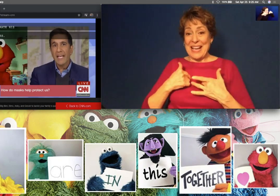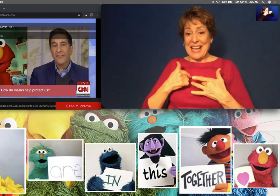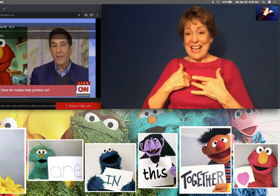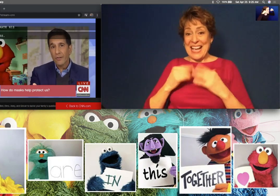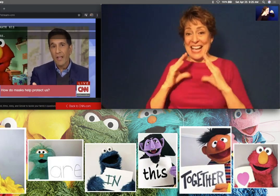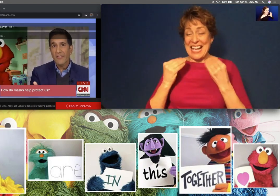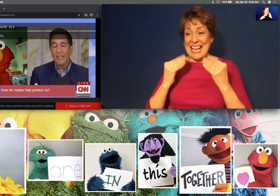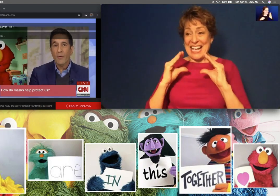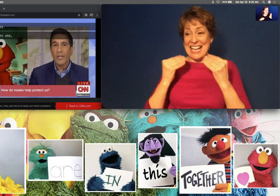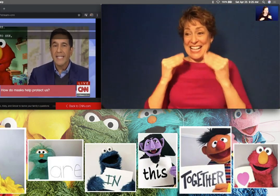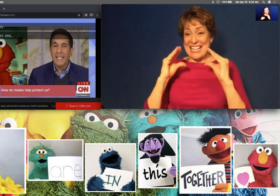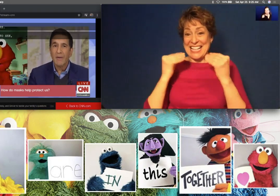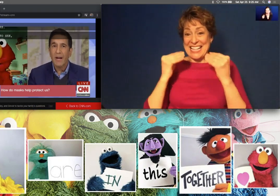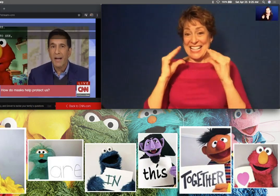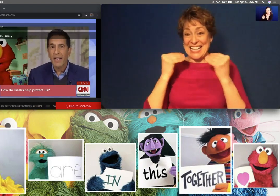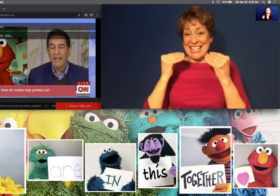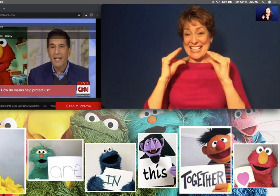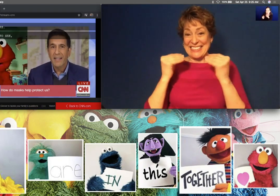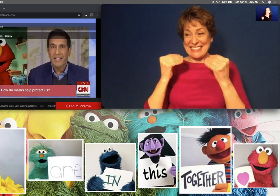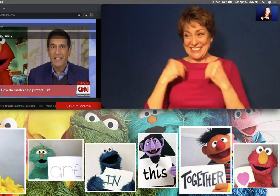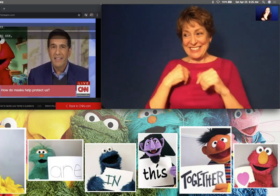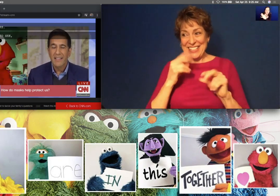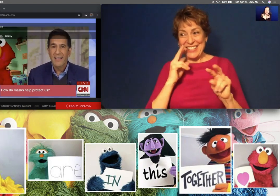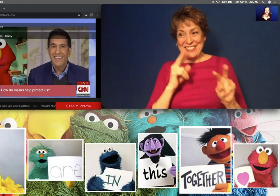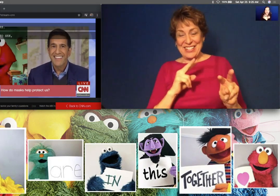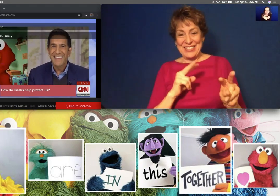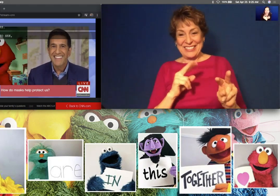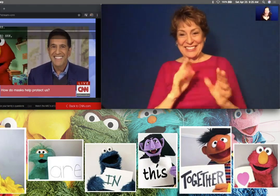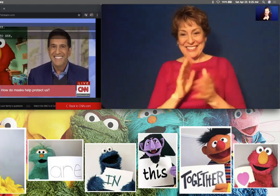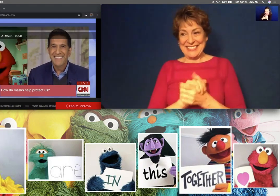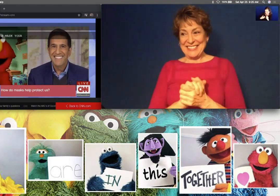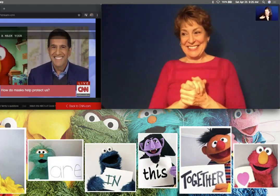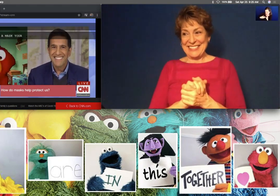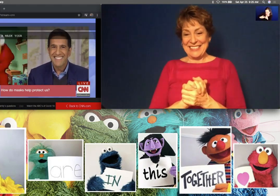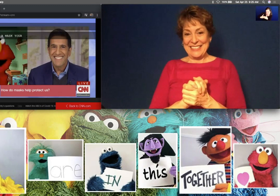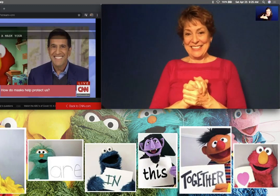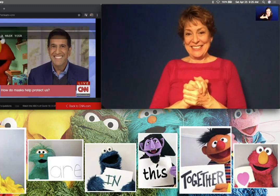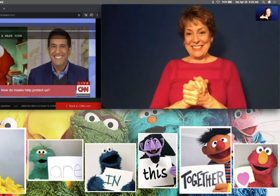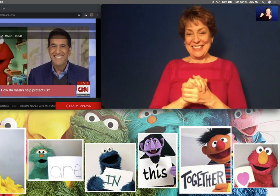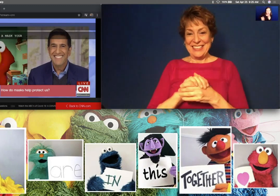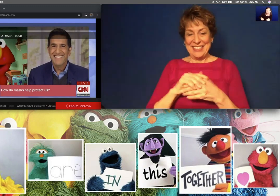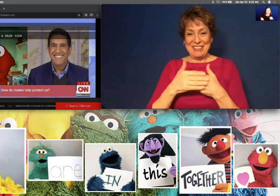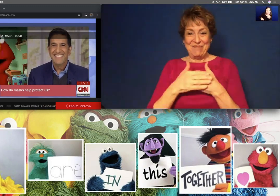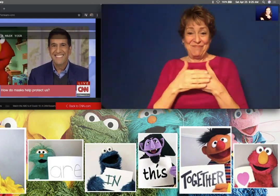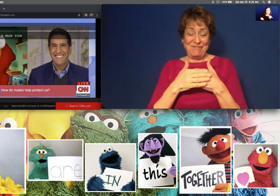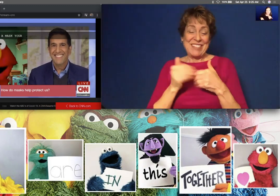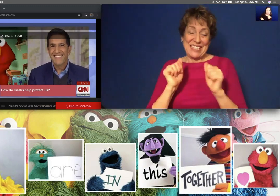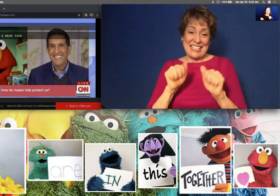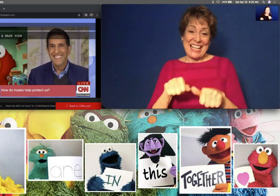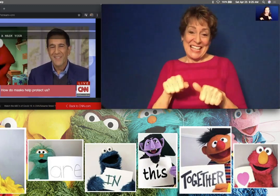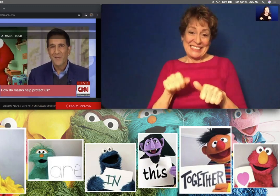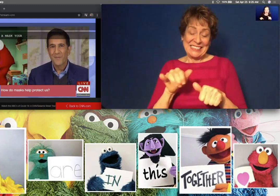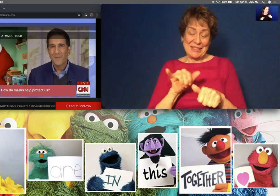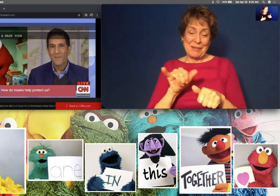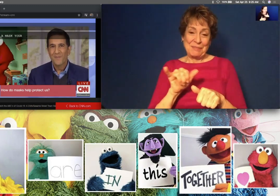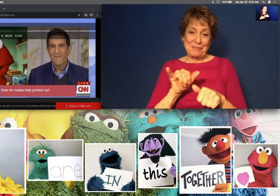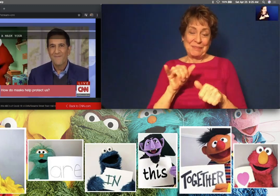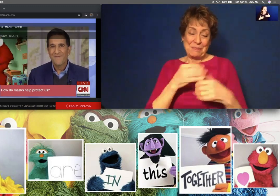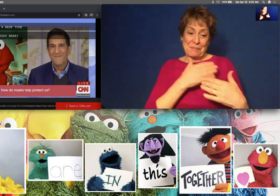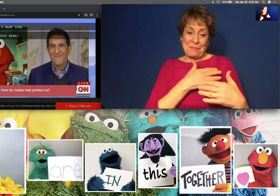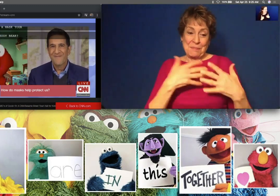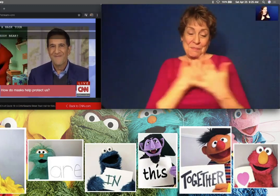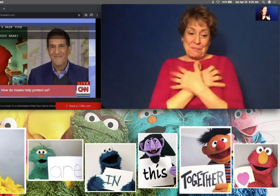make a mask for your lovey or your teddy bear. Really? Oh, okay. Elmo's gonna make one for his lovey,